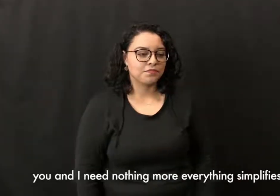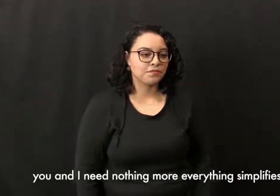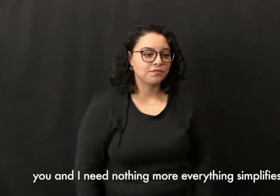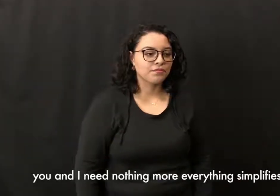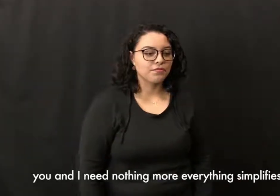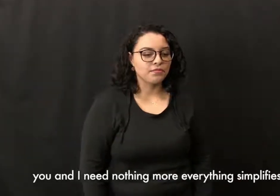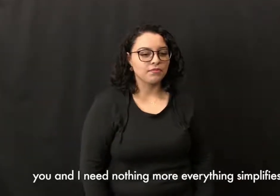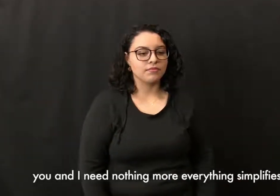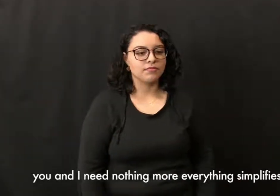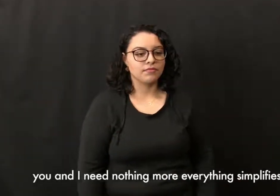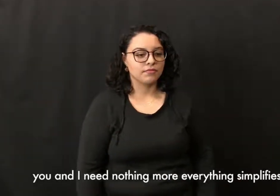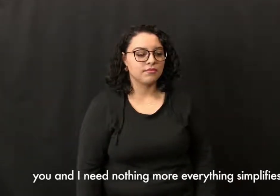Everything simplifies